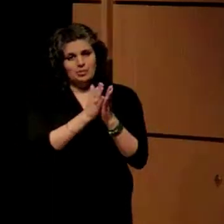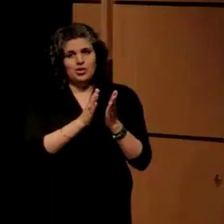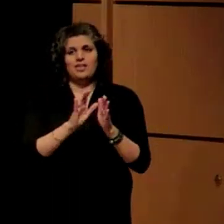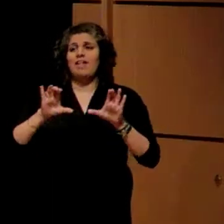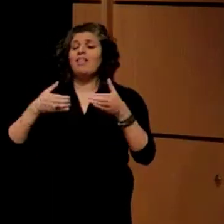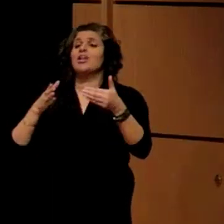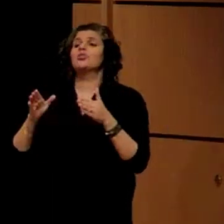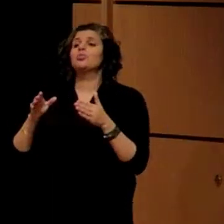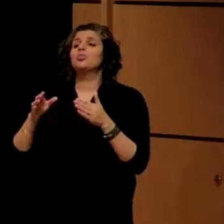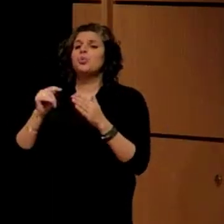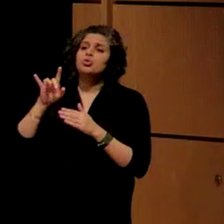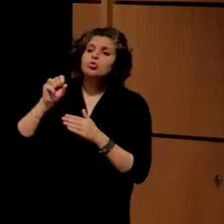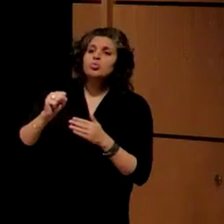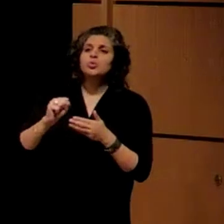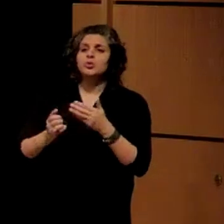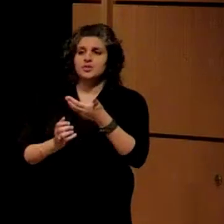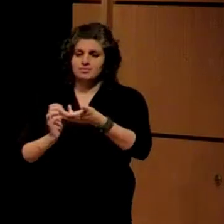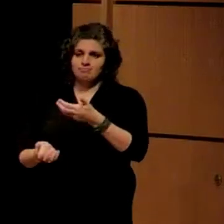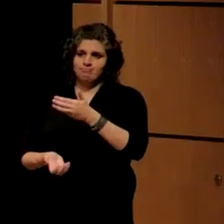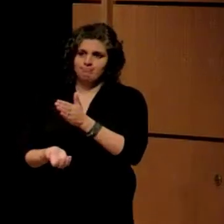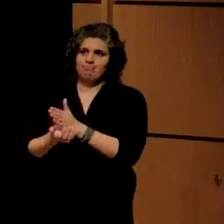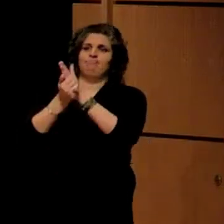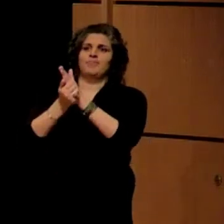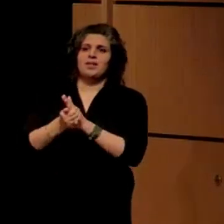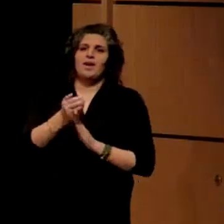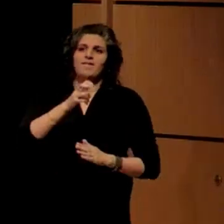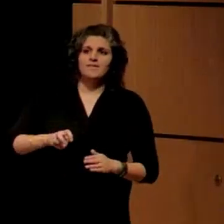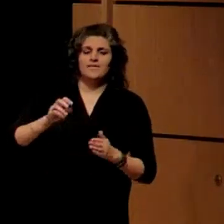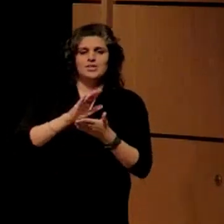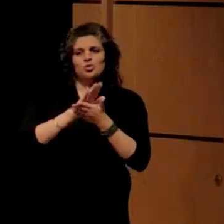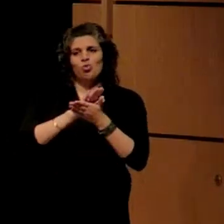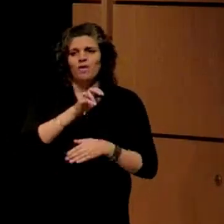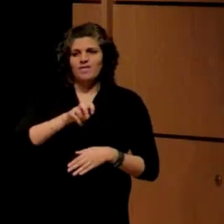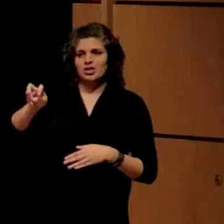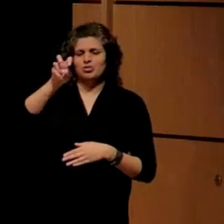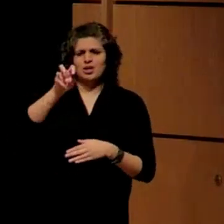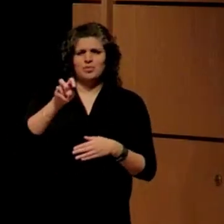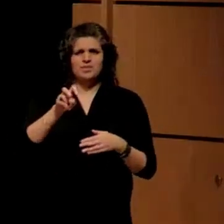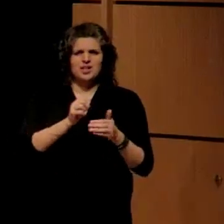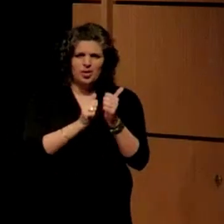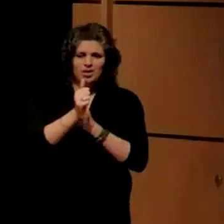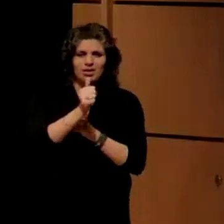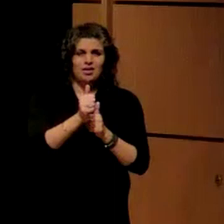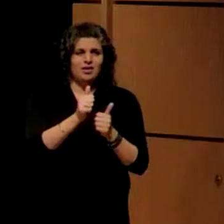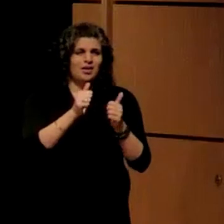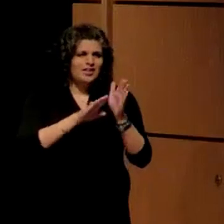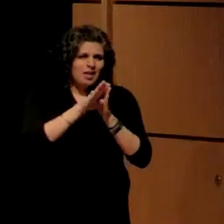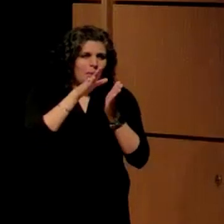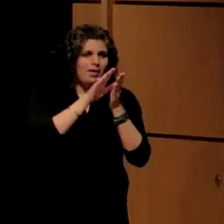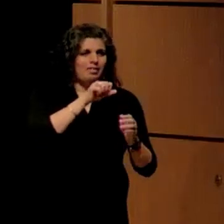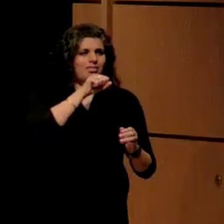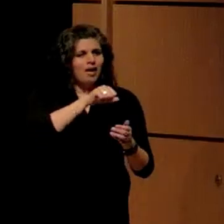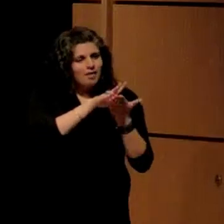to accompany field trips are ways that we go beyond to inspire a love of learning and build human